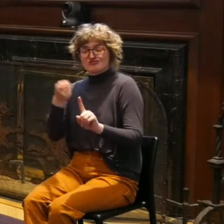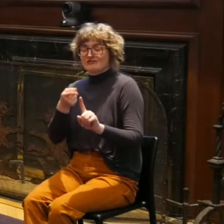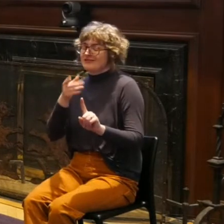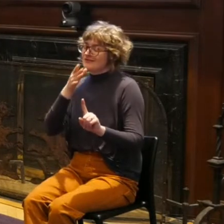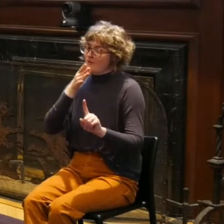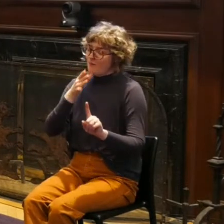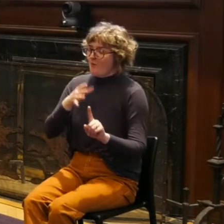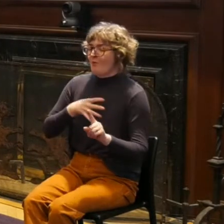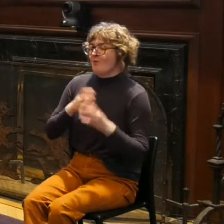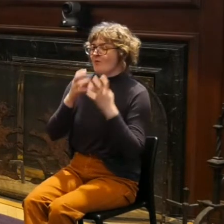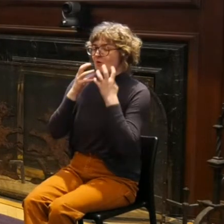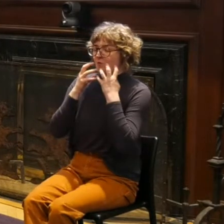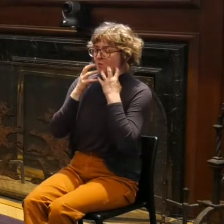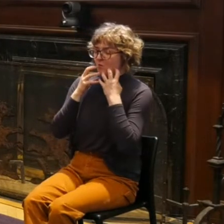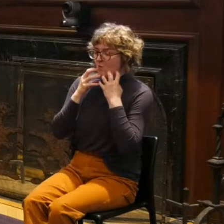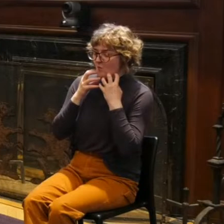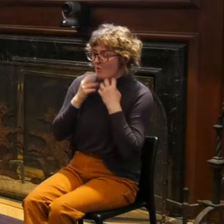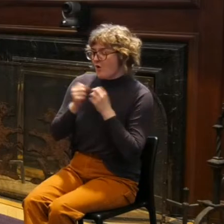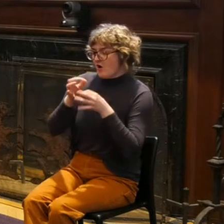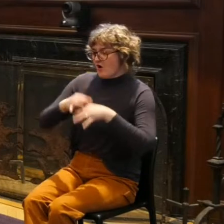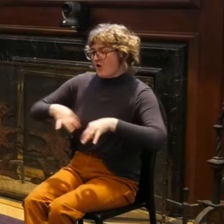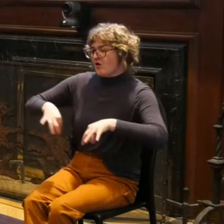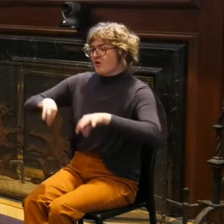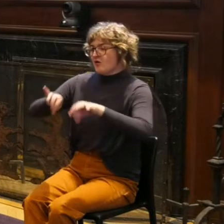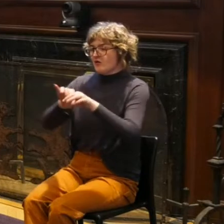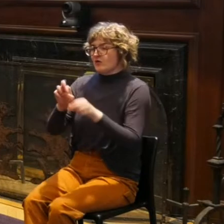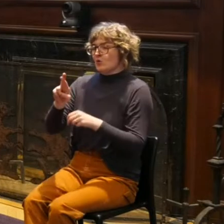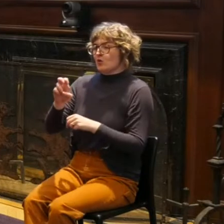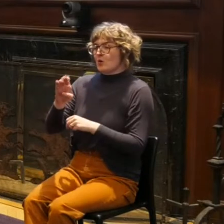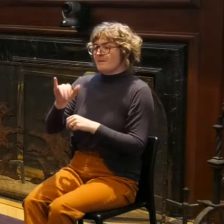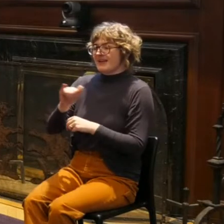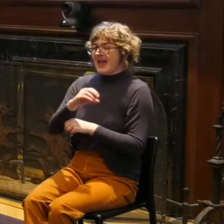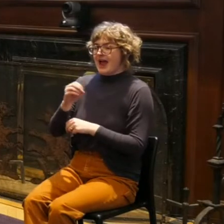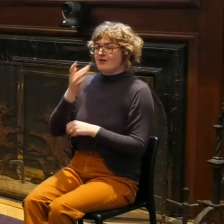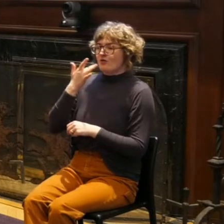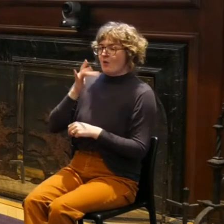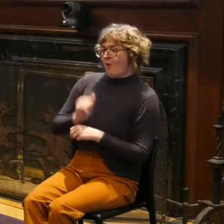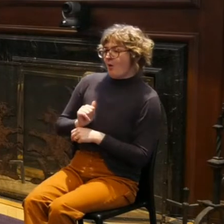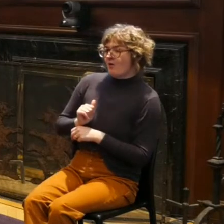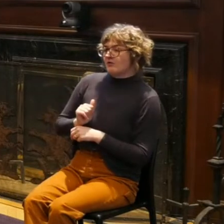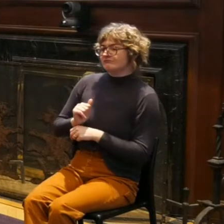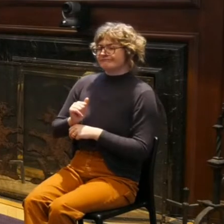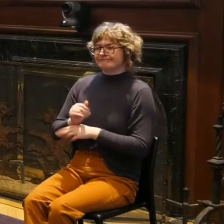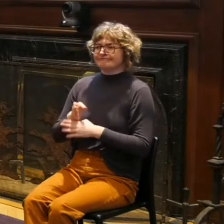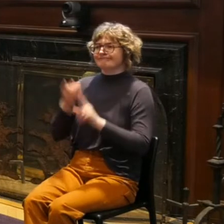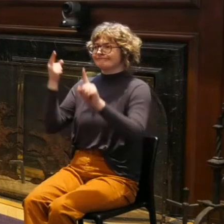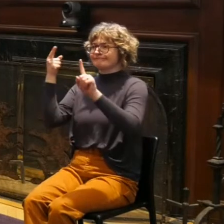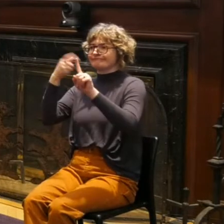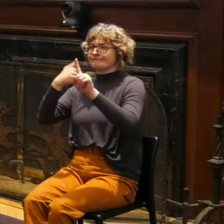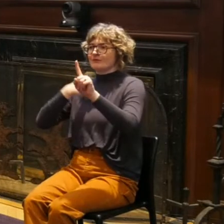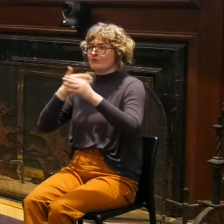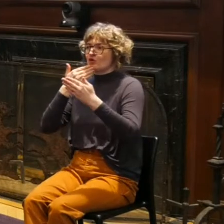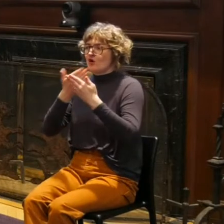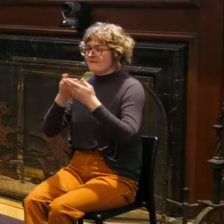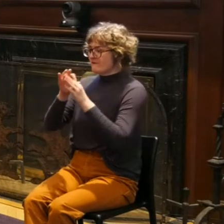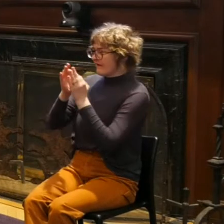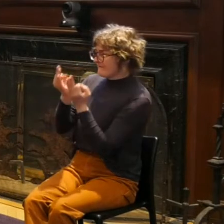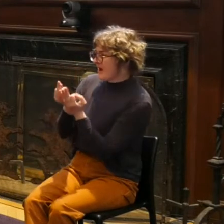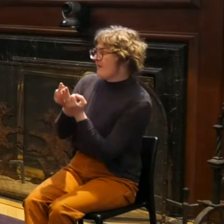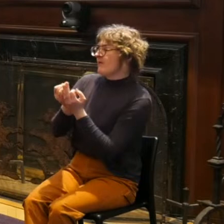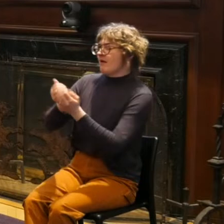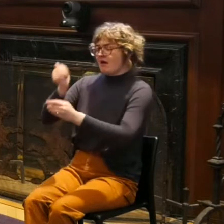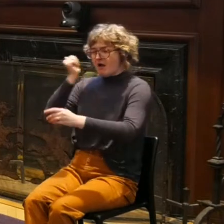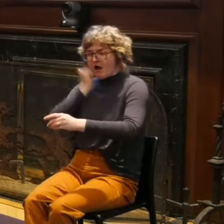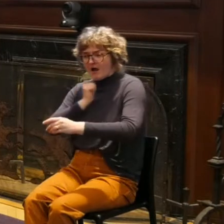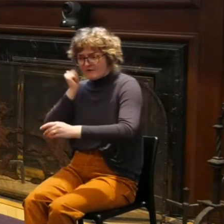woman worth far more than rubies and gold, striving to do good for her family all the days